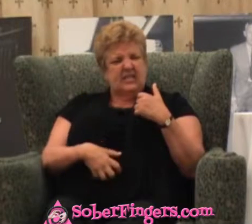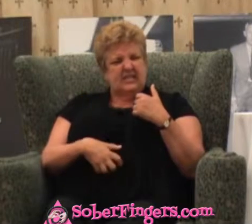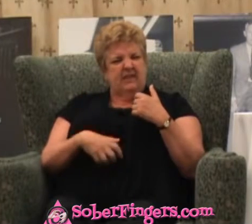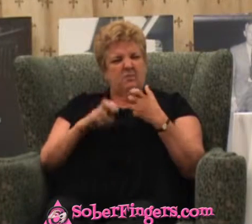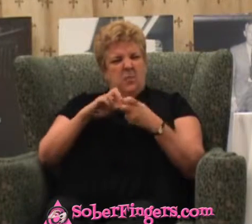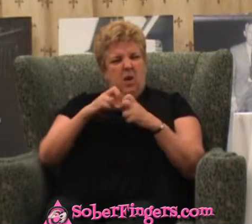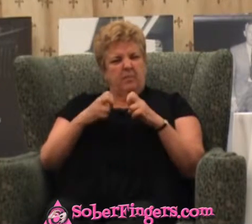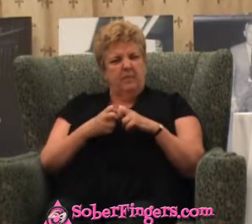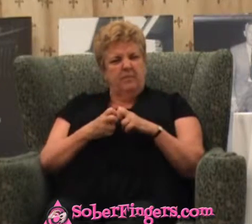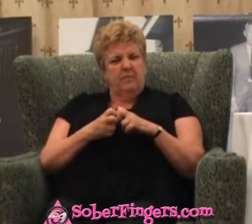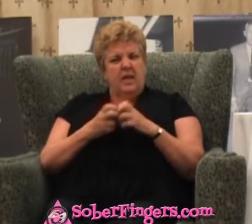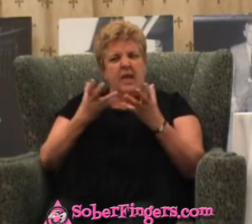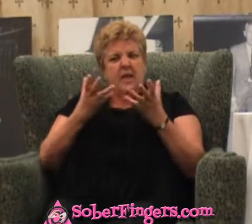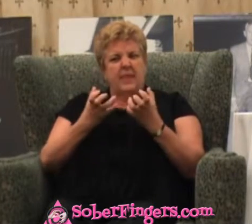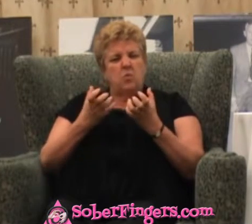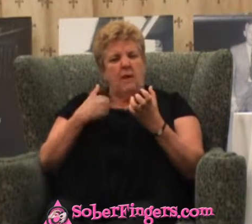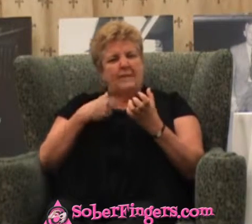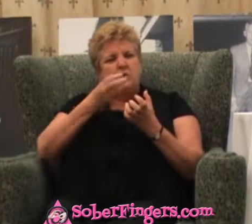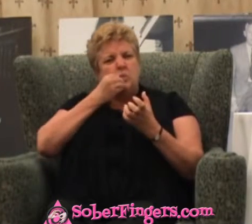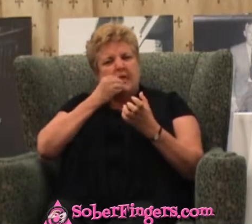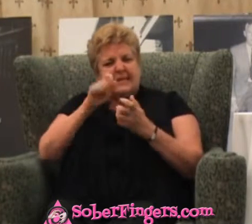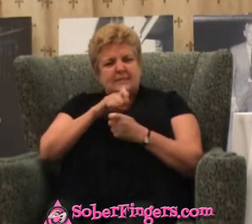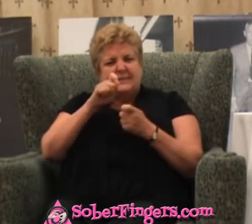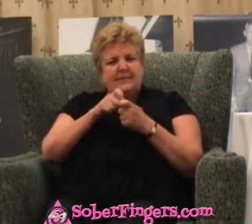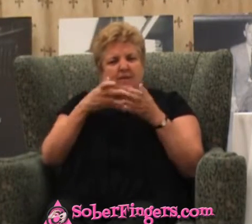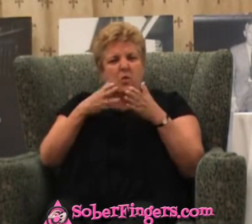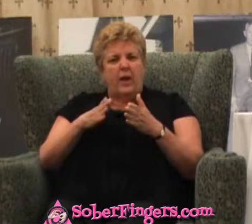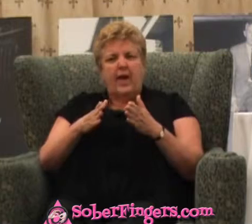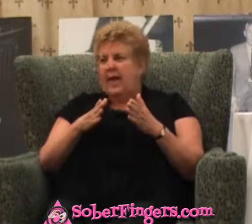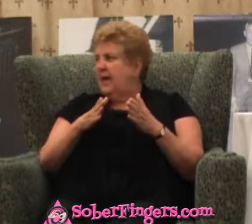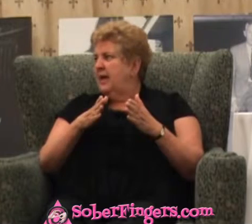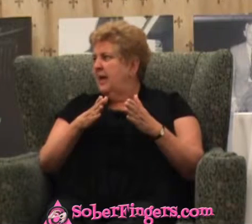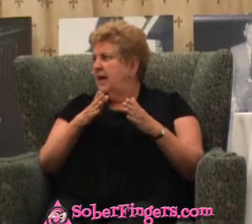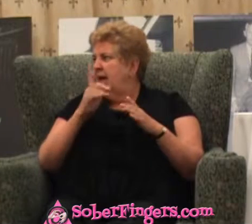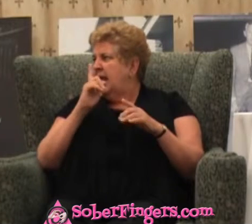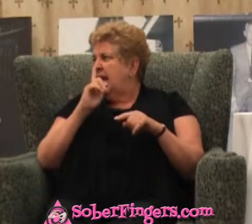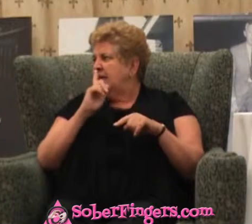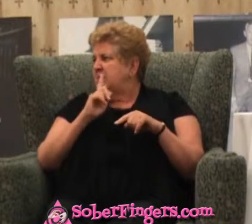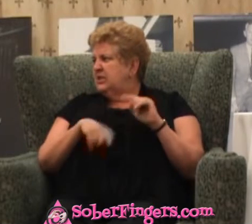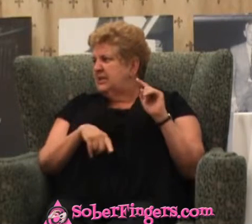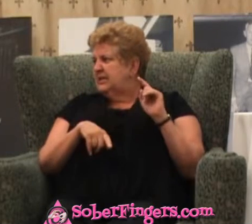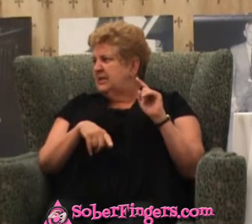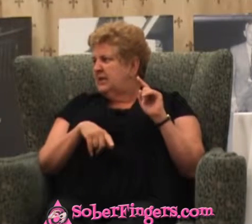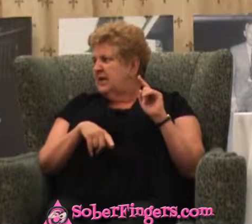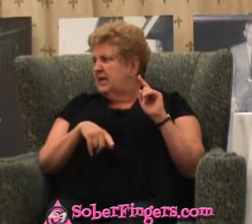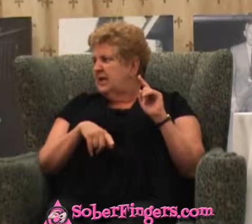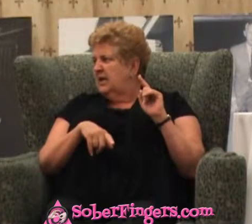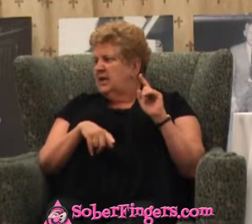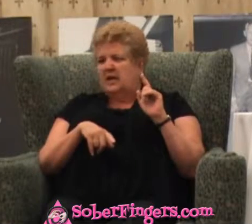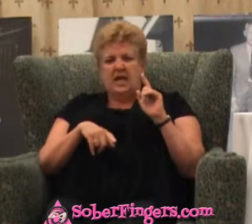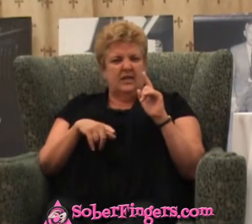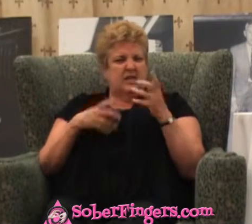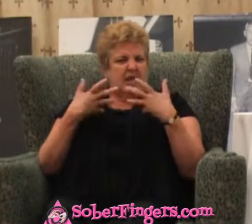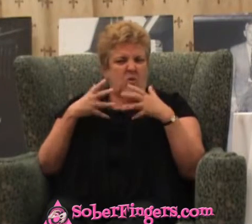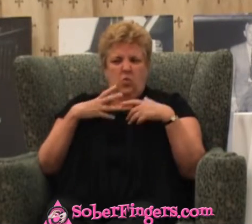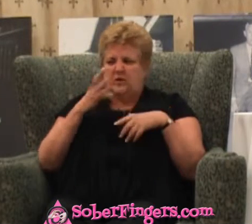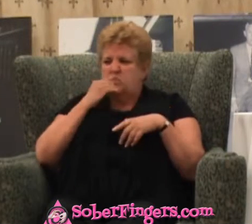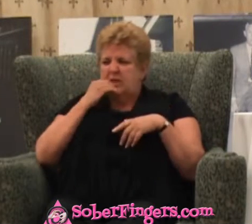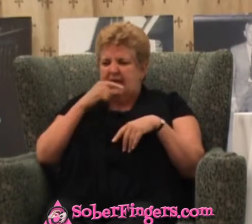me to eat a certain way, and I just can't wrap my head around it. I don't want to have dinner at 5 o'clock. I don't want not to have salads,